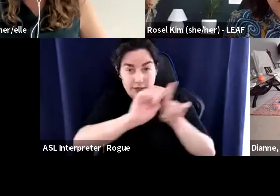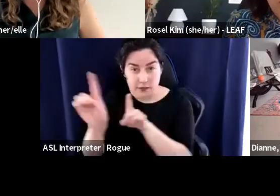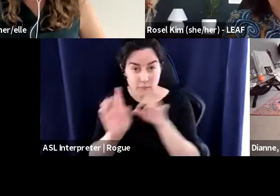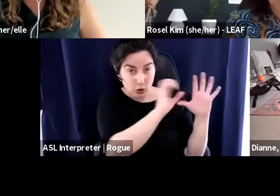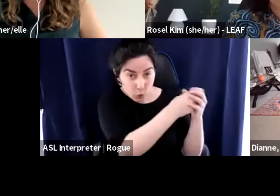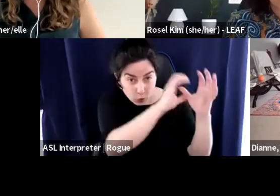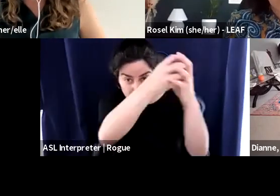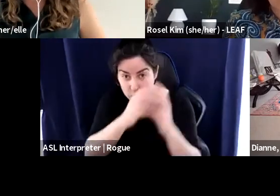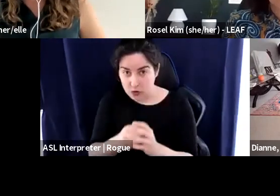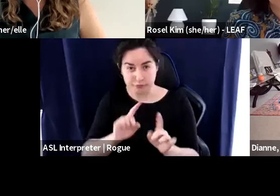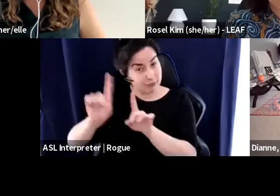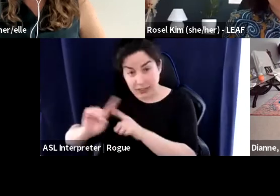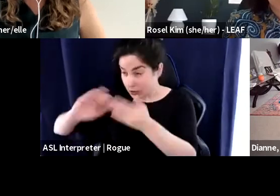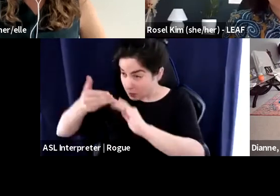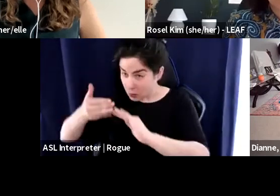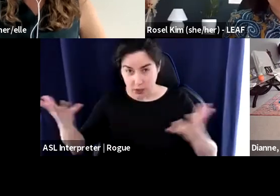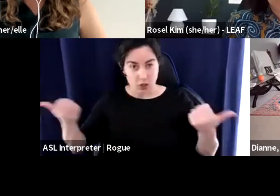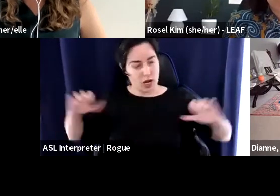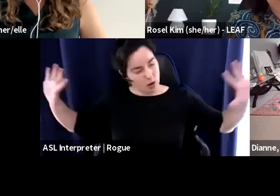different communities and try to pull together